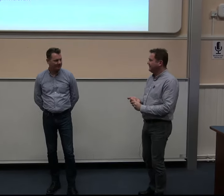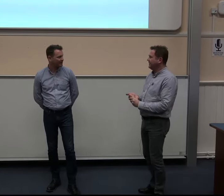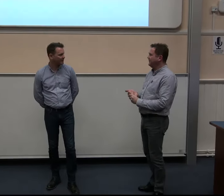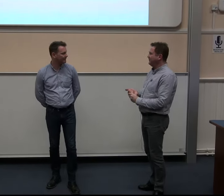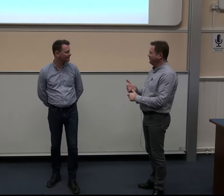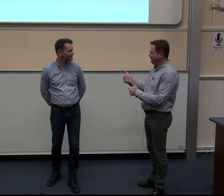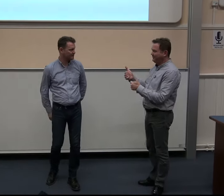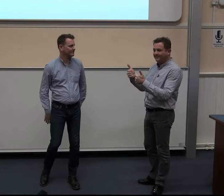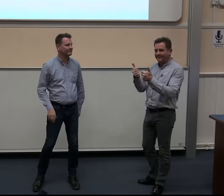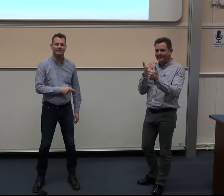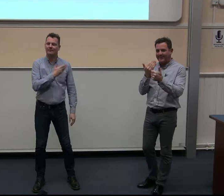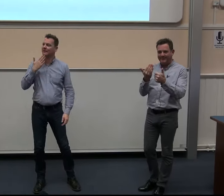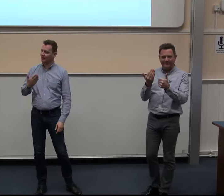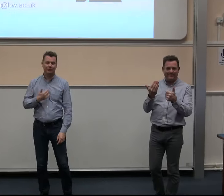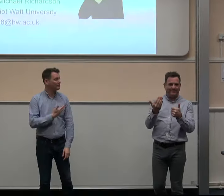Thank you.